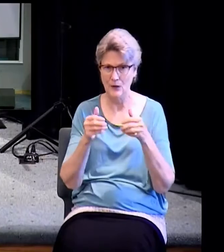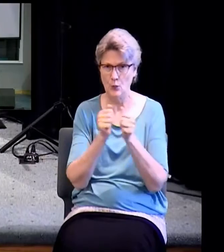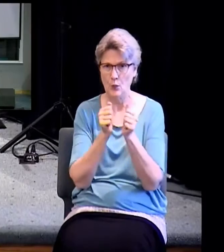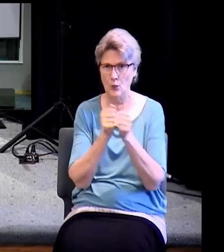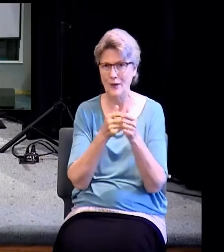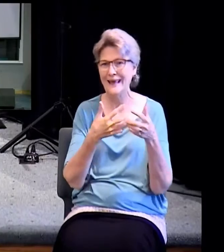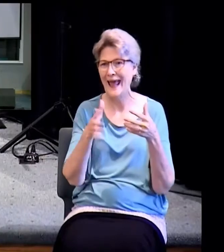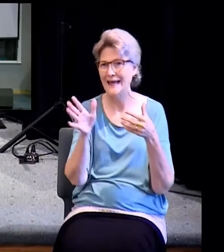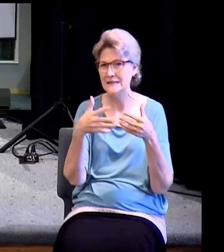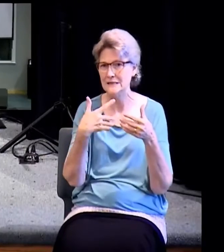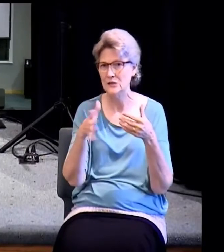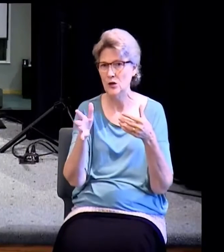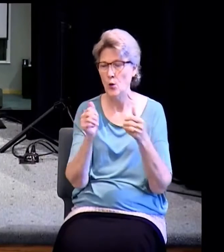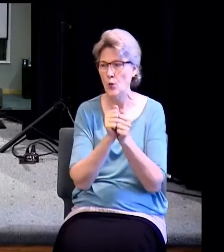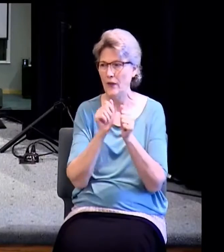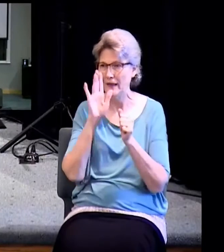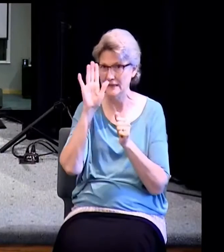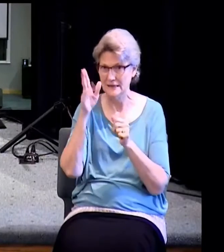Hallelujah.